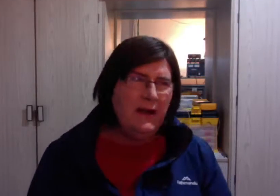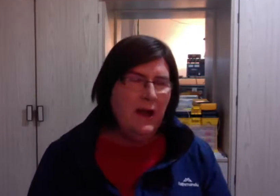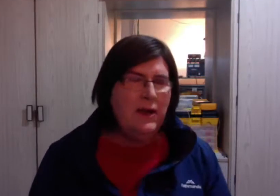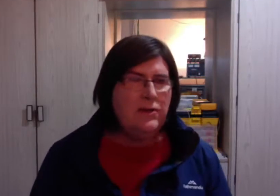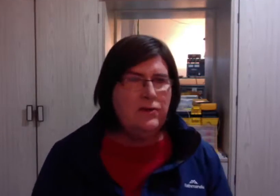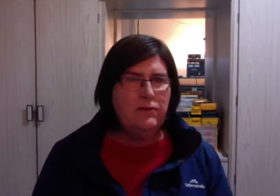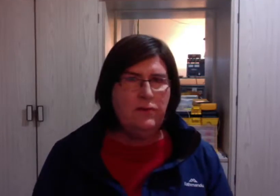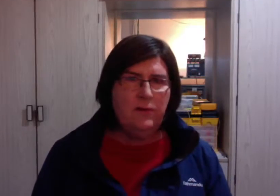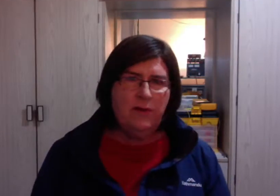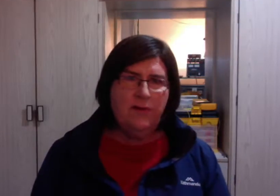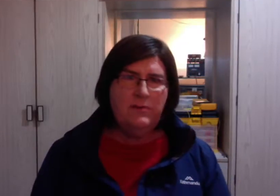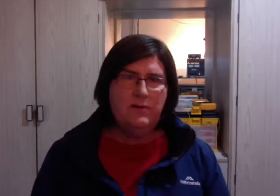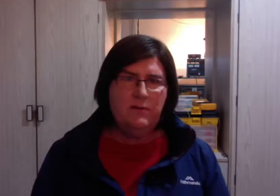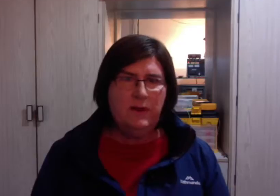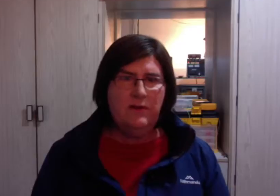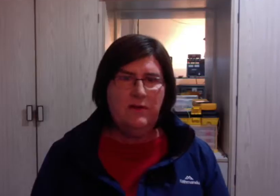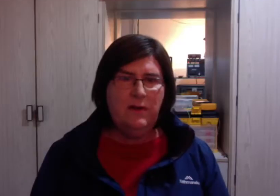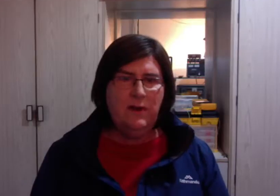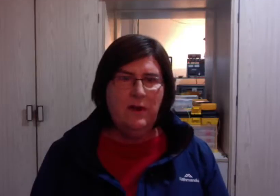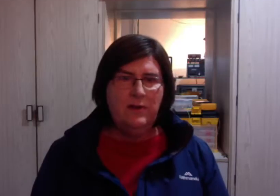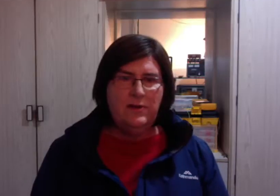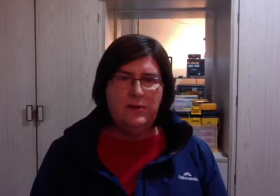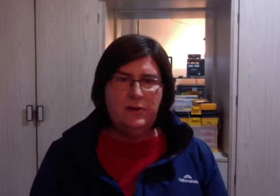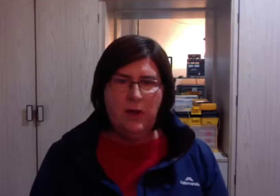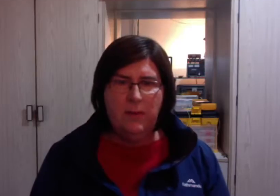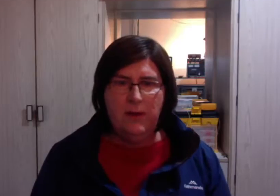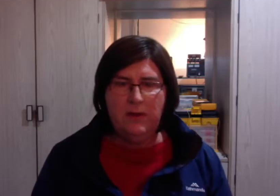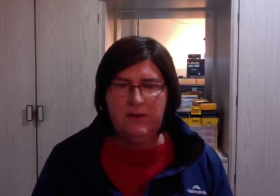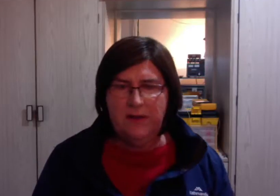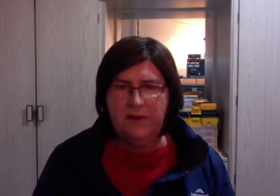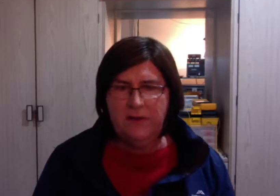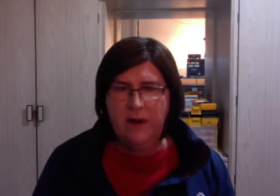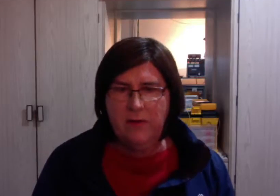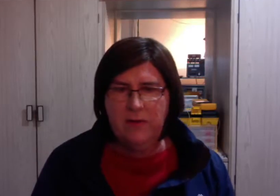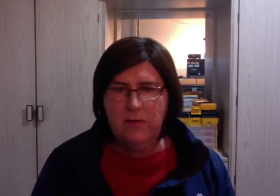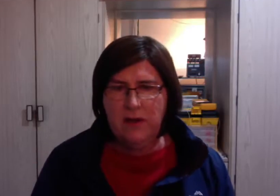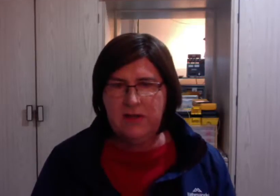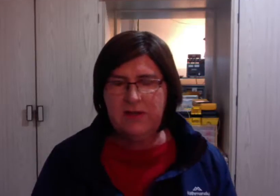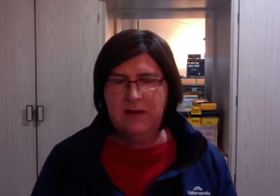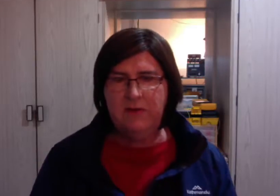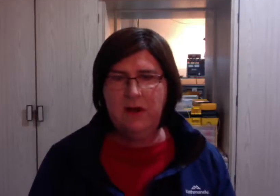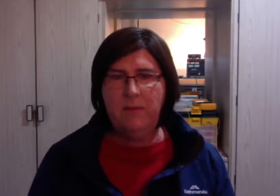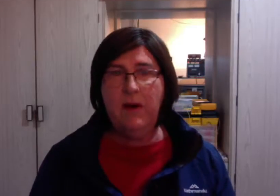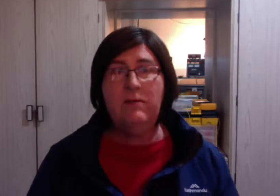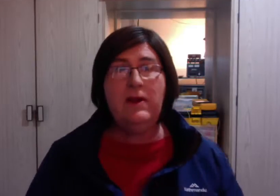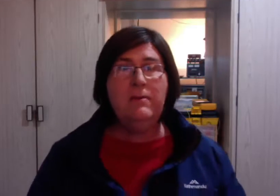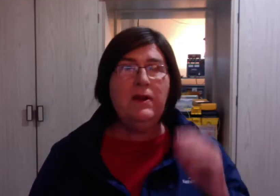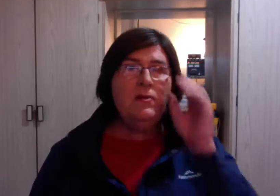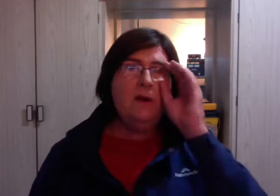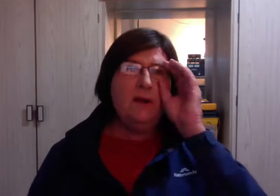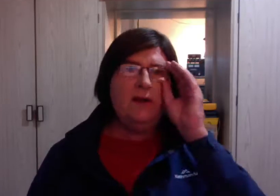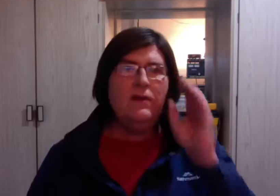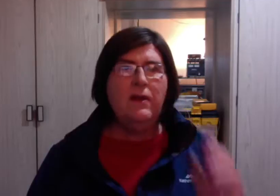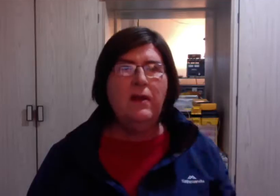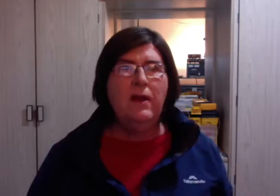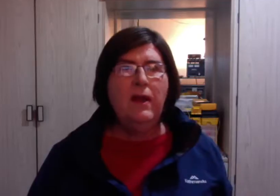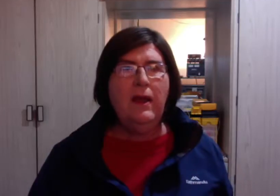can't use your fuel consumption figures to determine desert travel. You really just have to go by the recommended quantities.